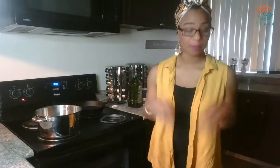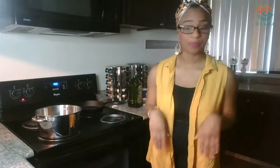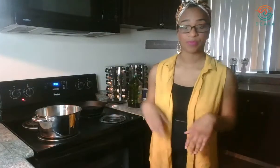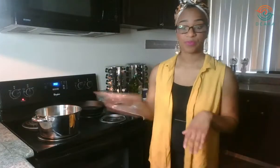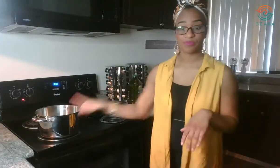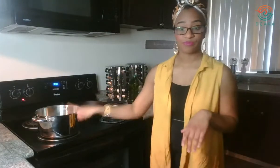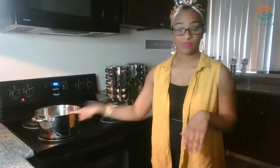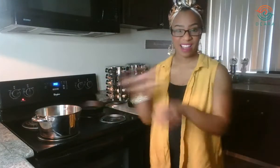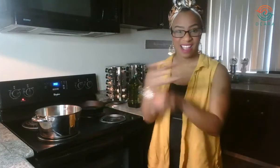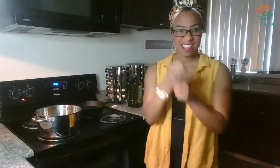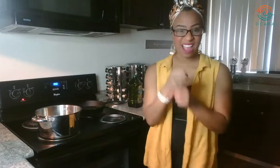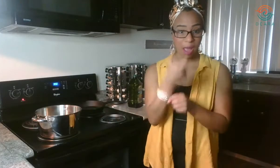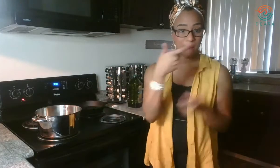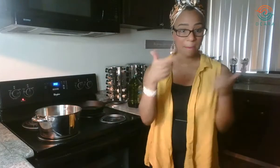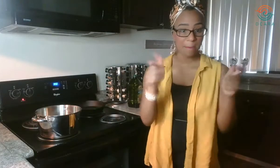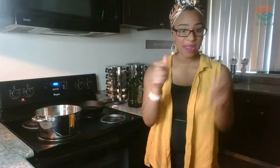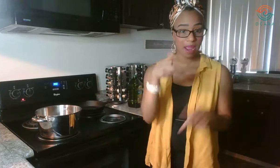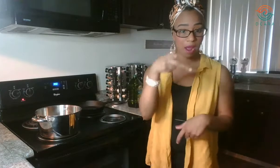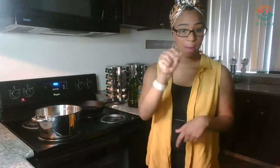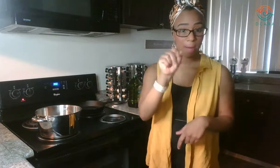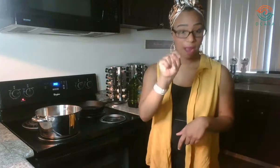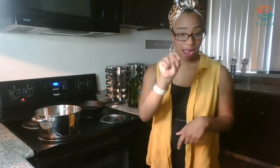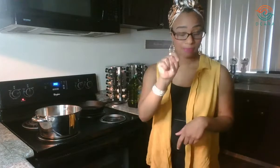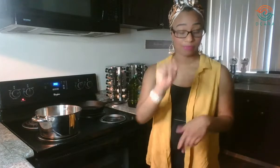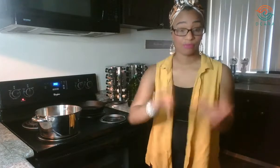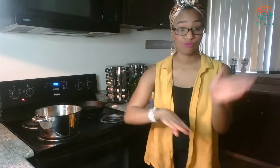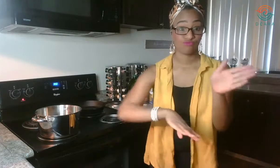The first step is to grab a large pot and fill it halfway with water.